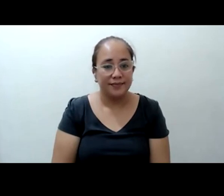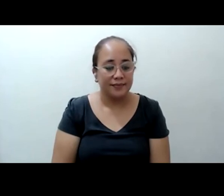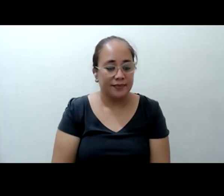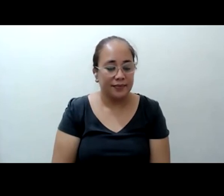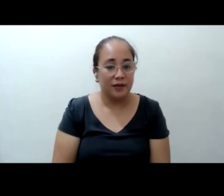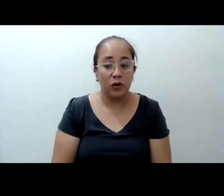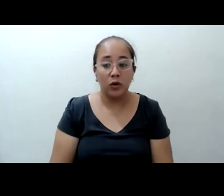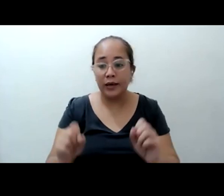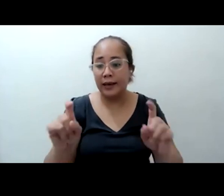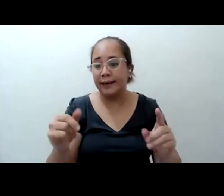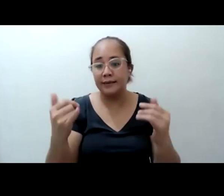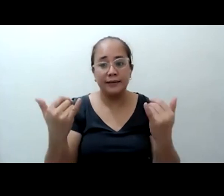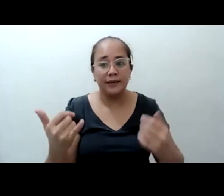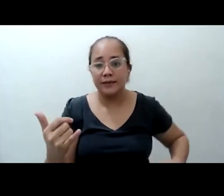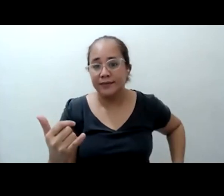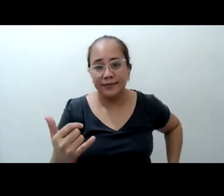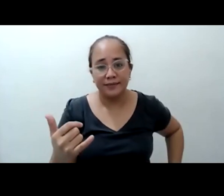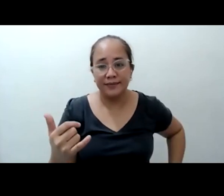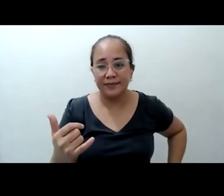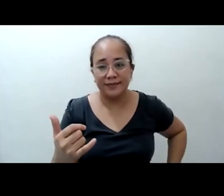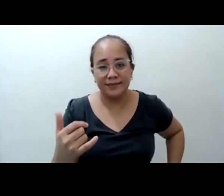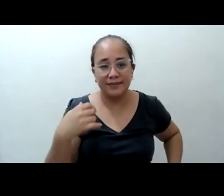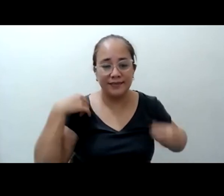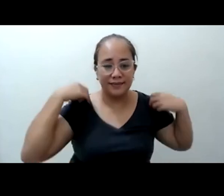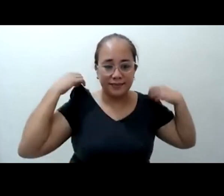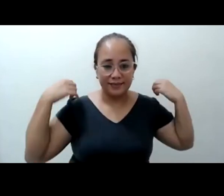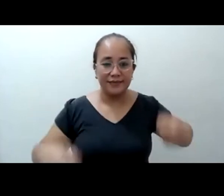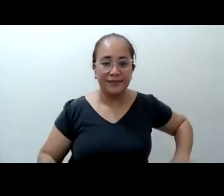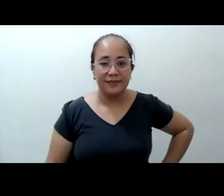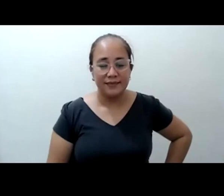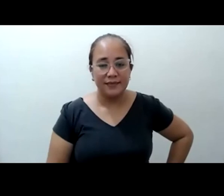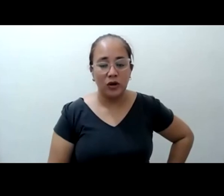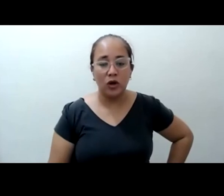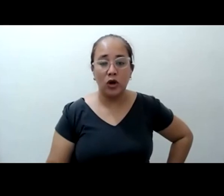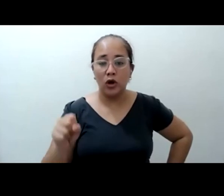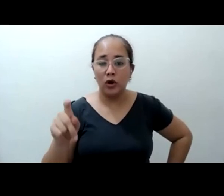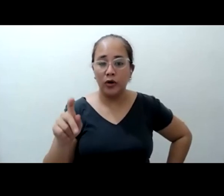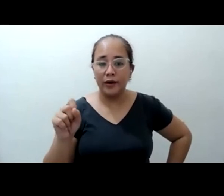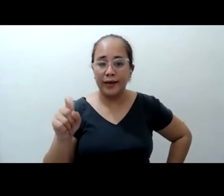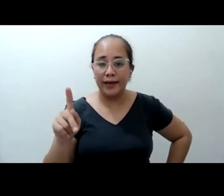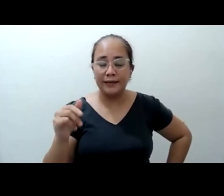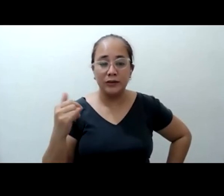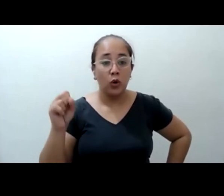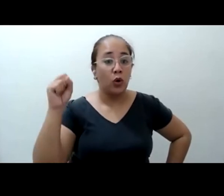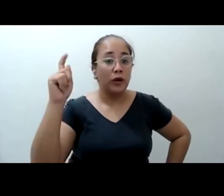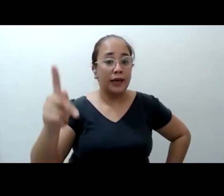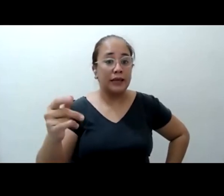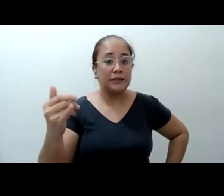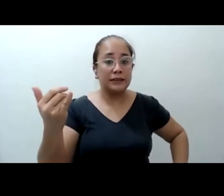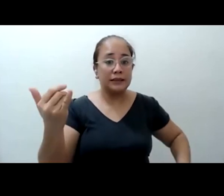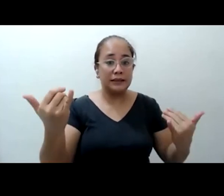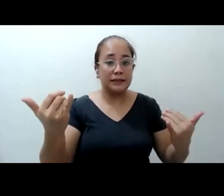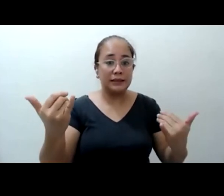Okay, so then. Not saying yes, mine has to be changed. Okay, Yeah, okay. all right, so then let's look at your